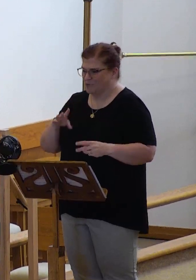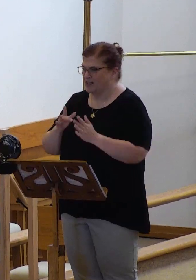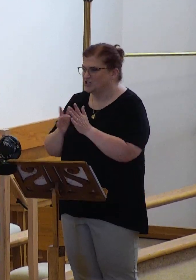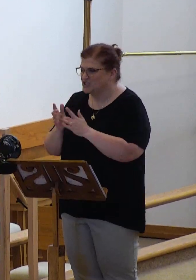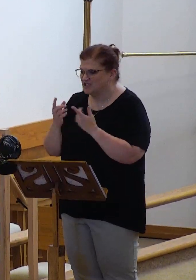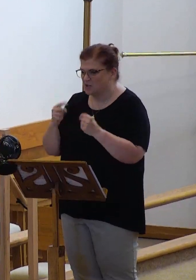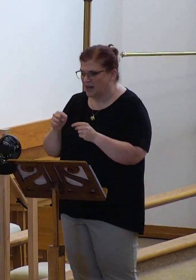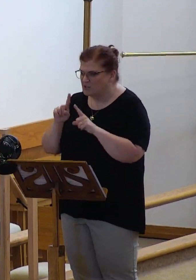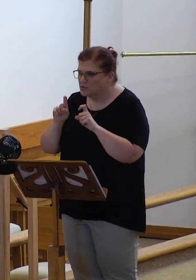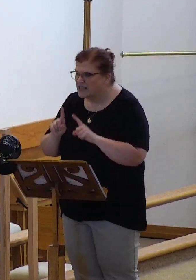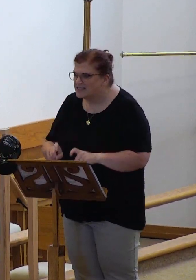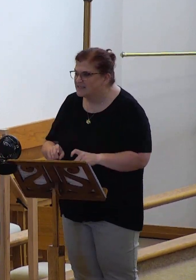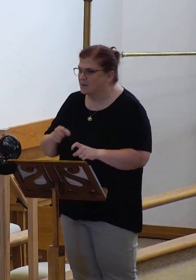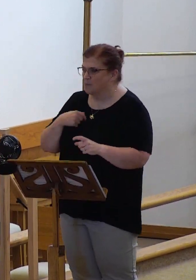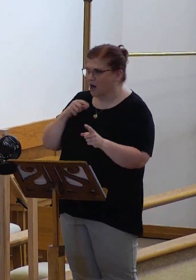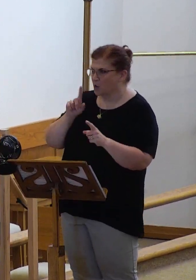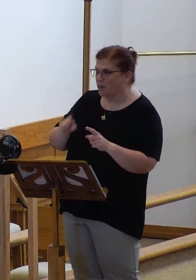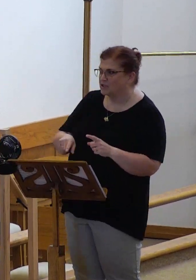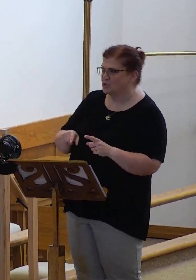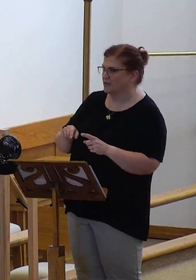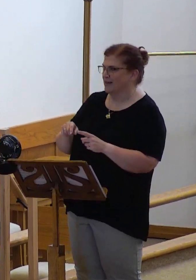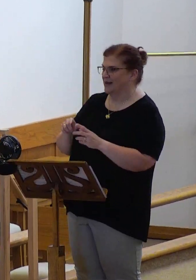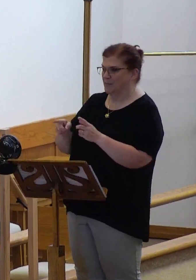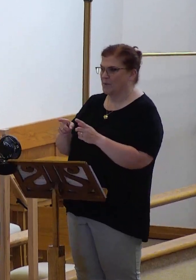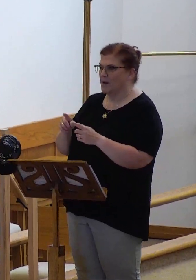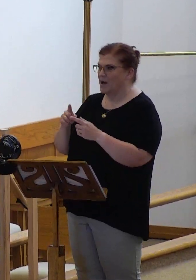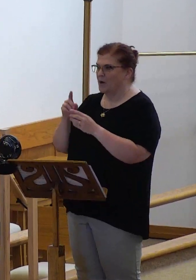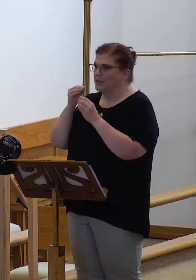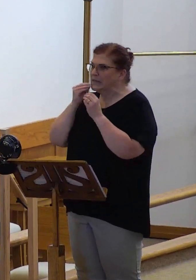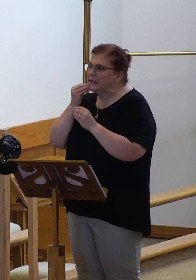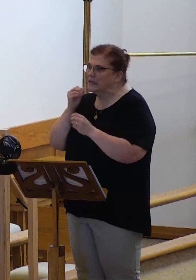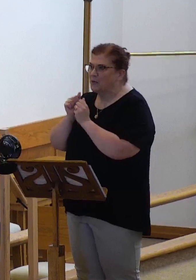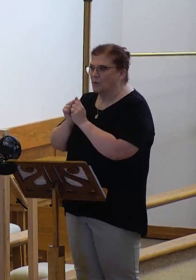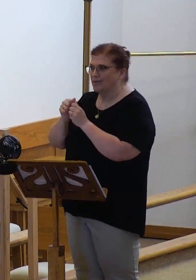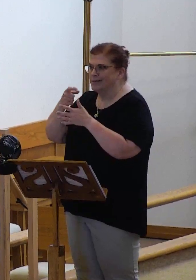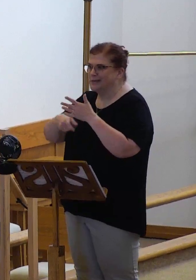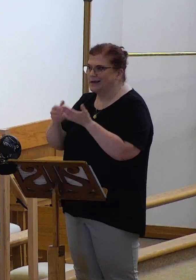him, are questioning him about eating with tax collectors and sinners.